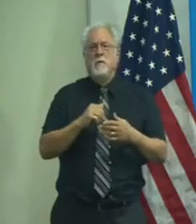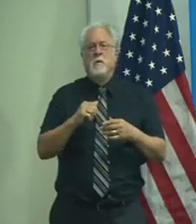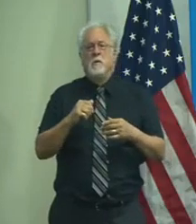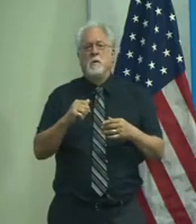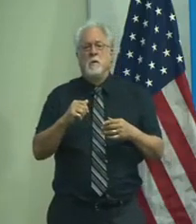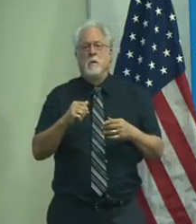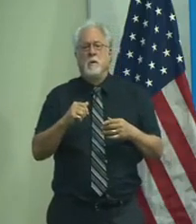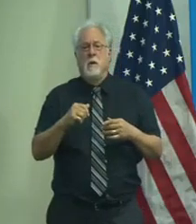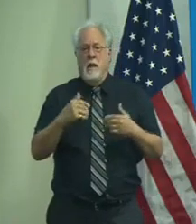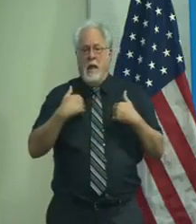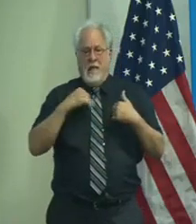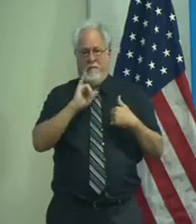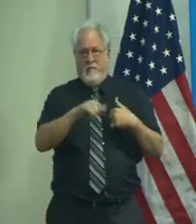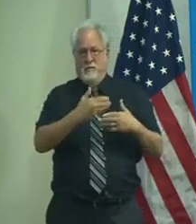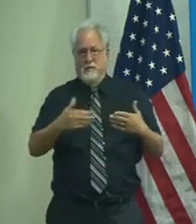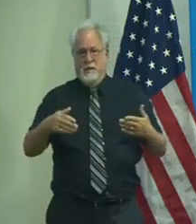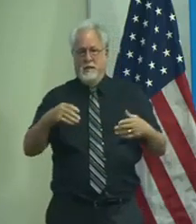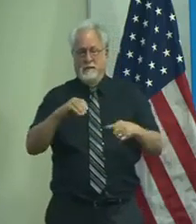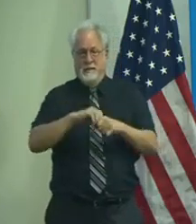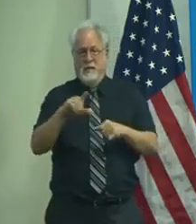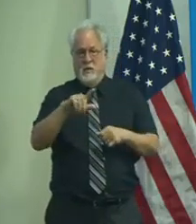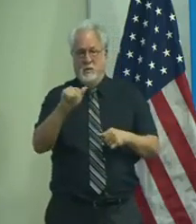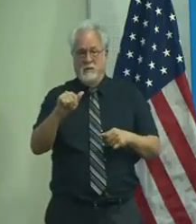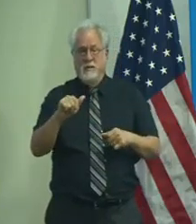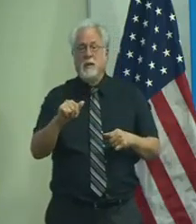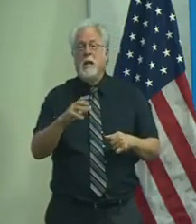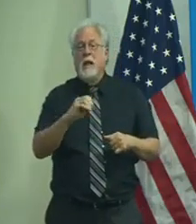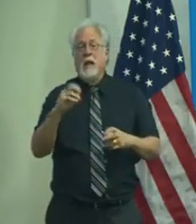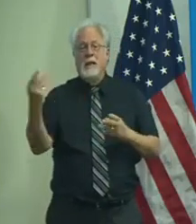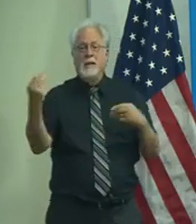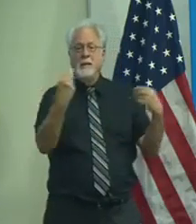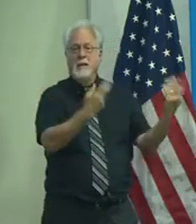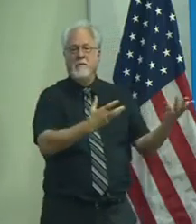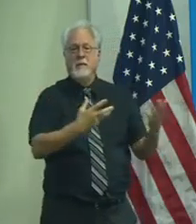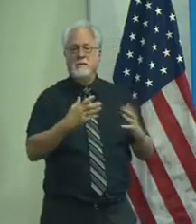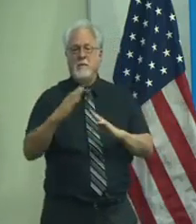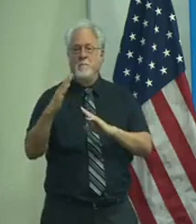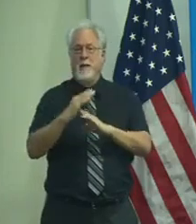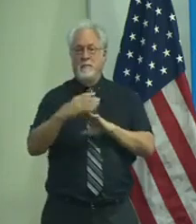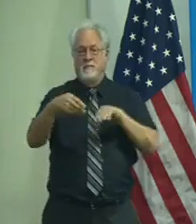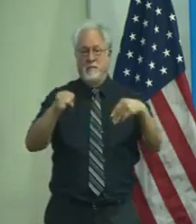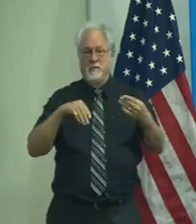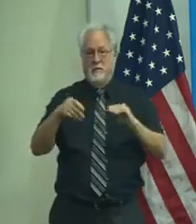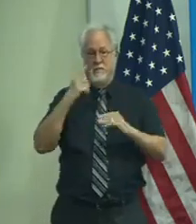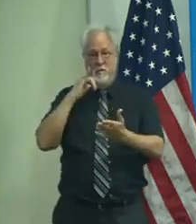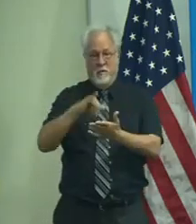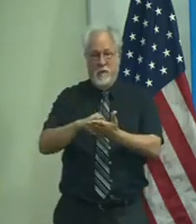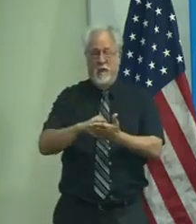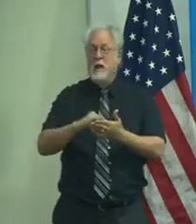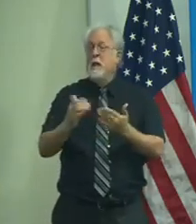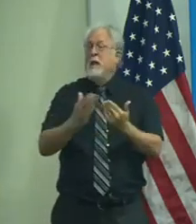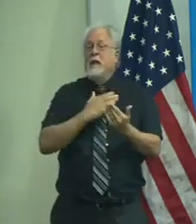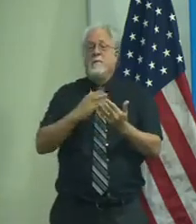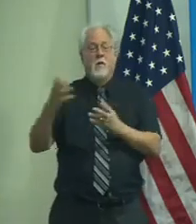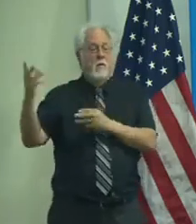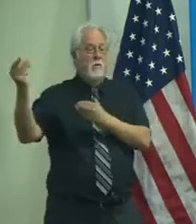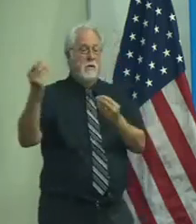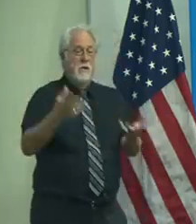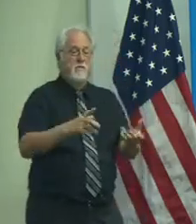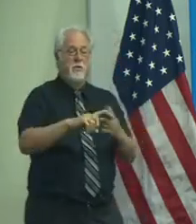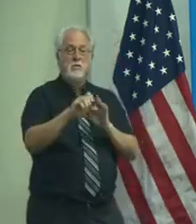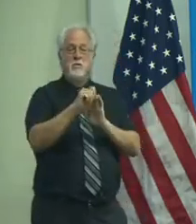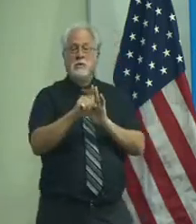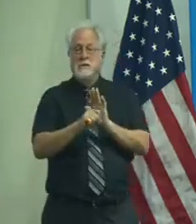to have those things in the state. And they're giving us maximum flexibility on that, because even though they've been delivered to the